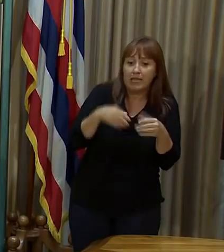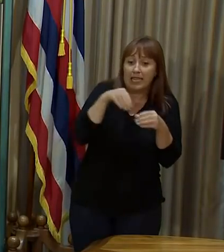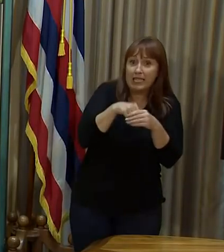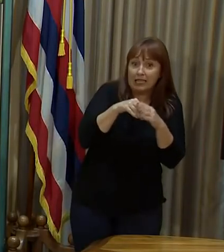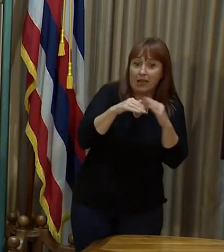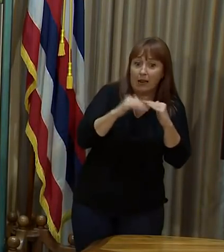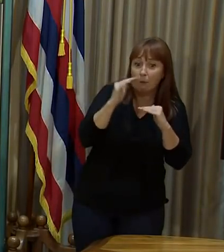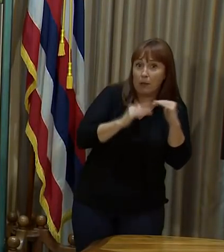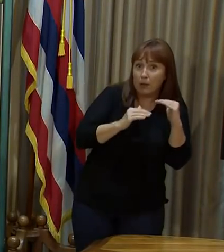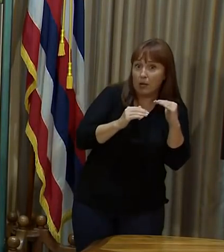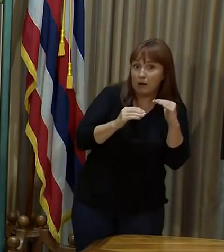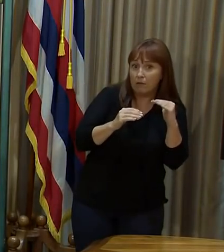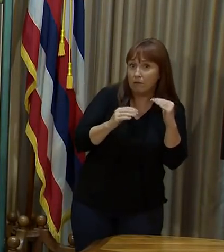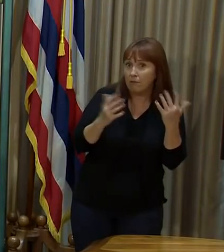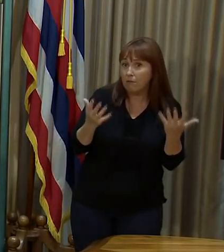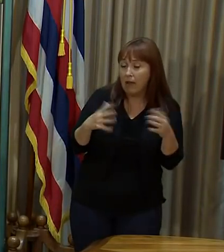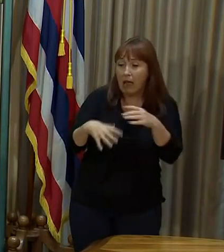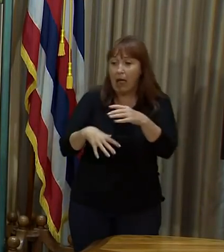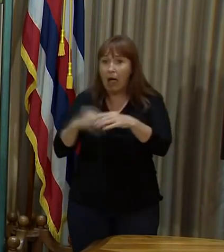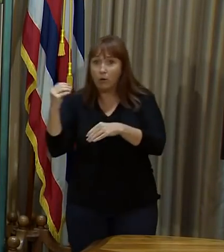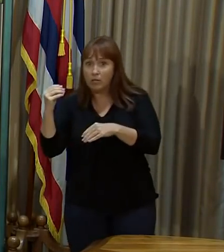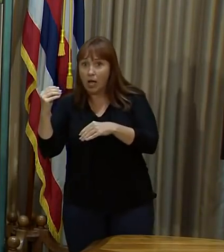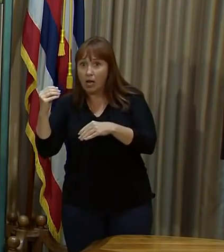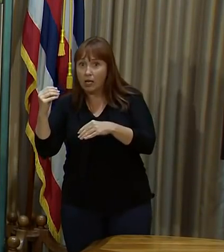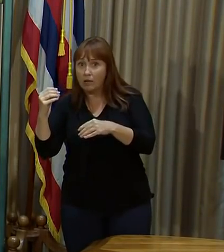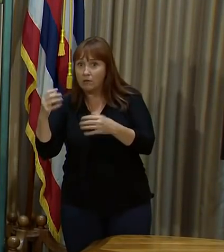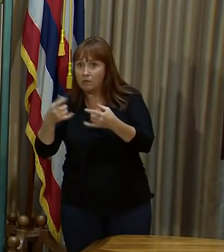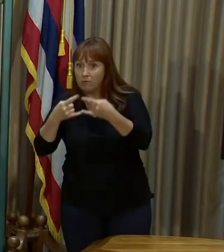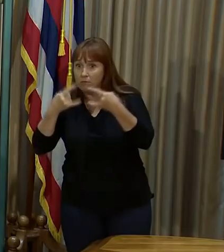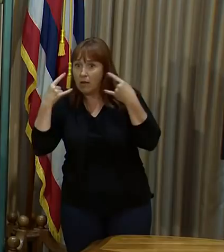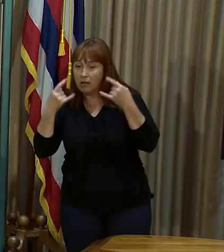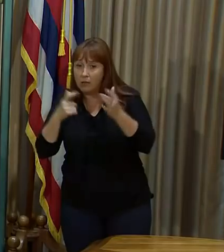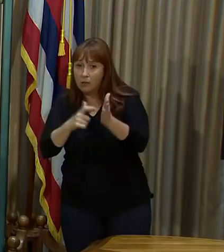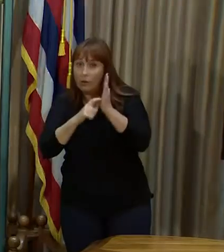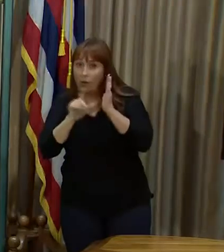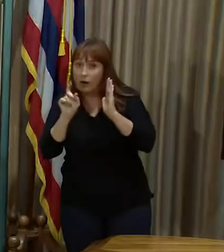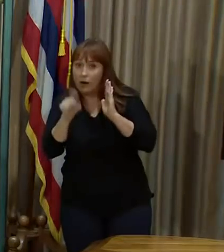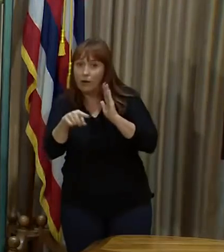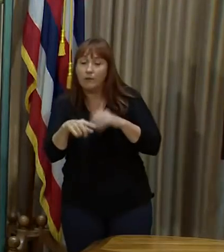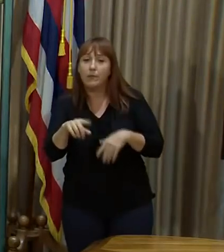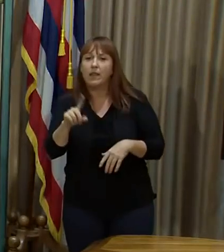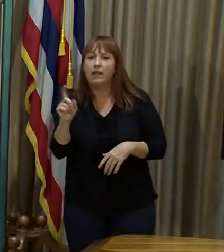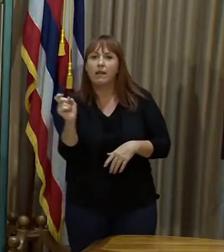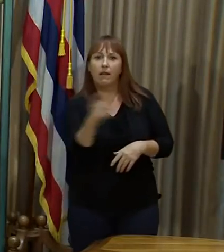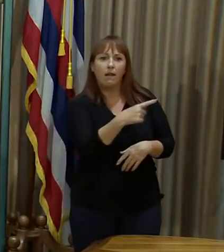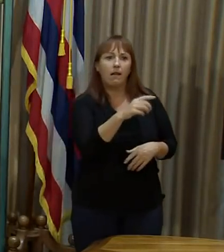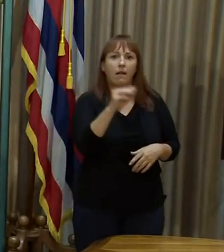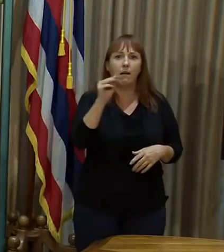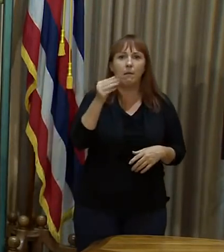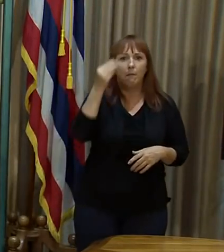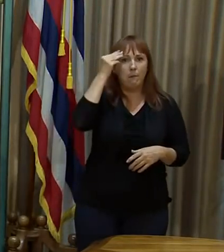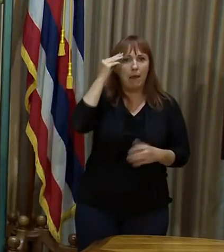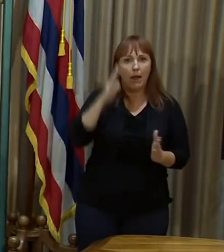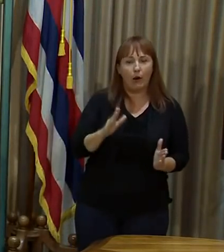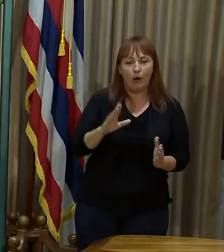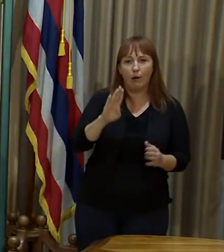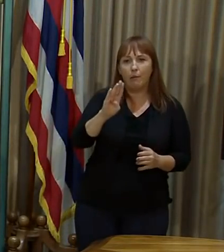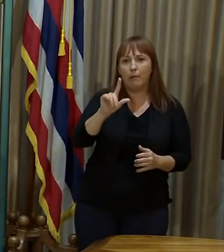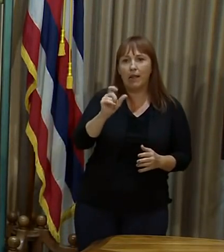indoors? And what about outdoors? And also for the mayor, Blangiardi, can you talk a little bit